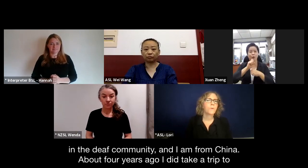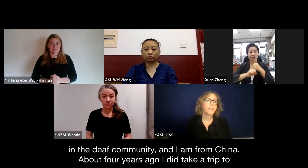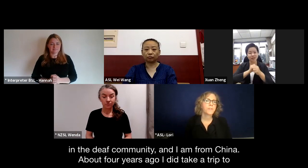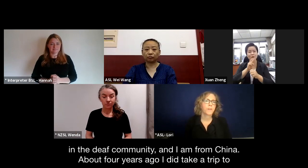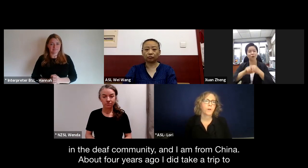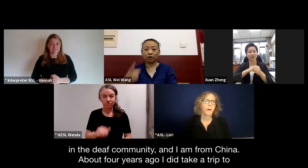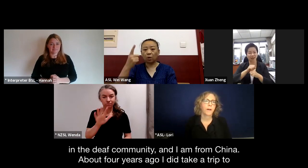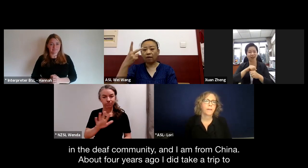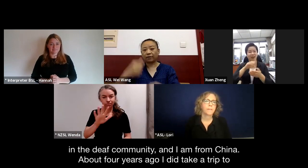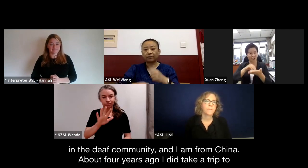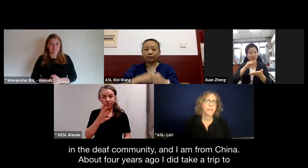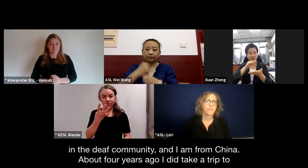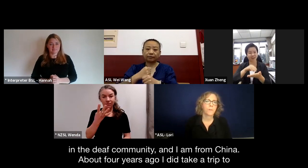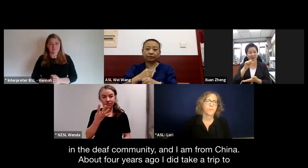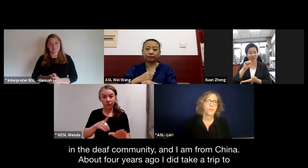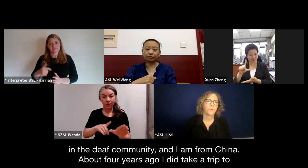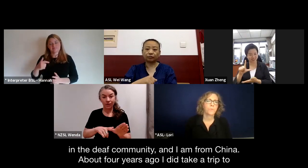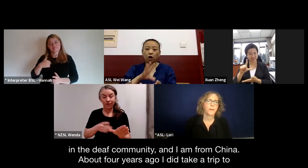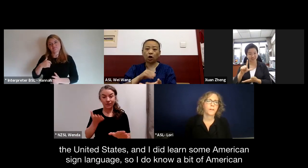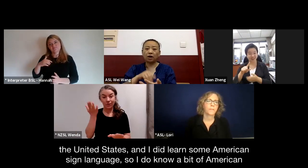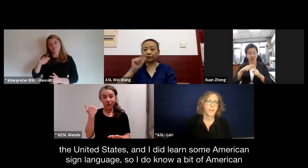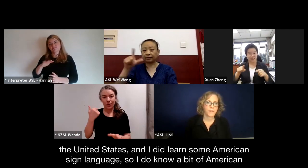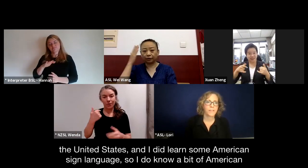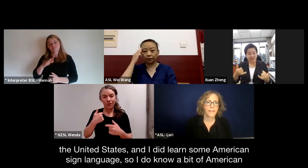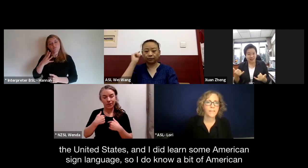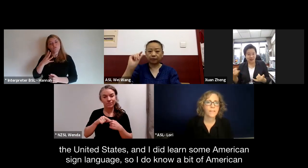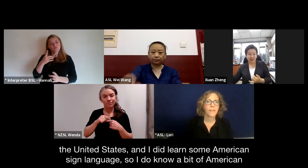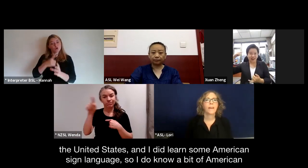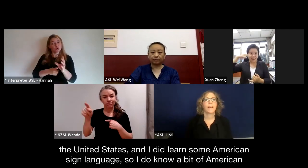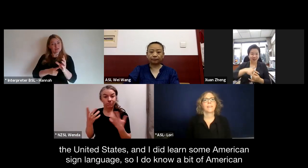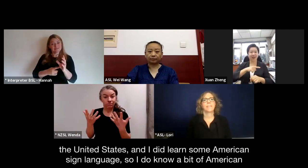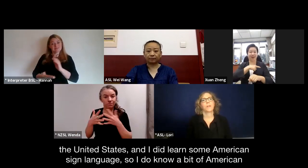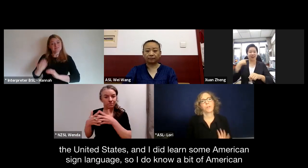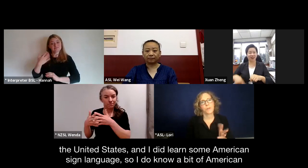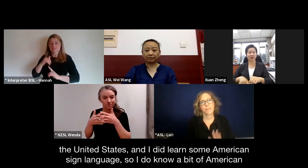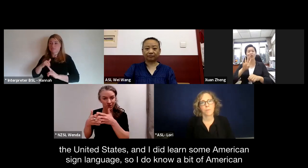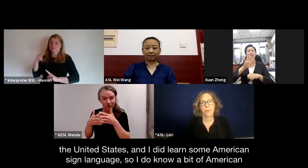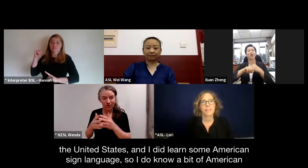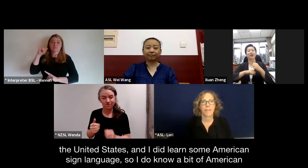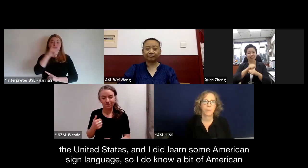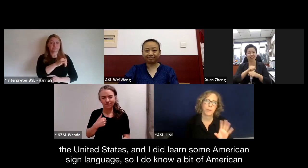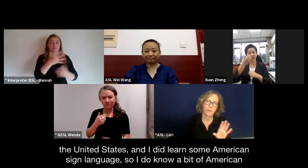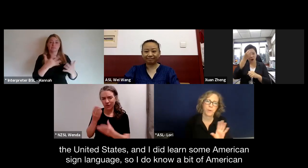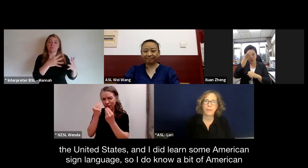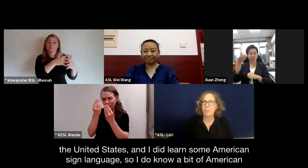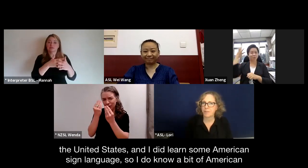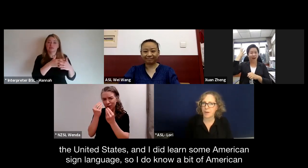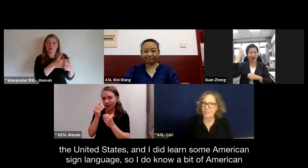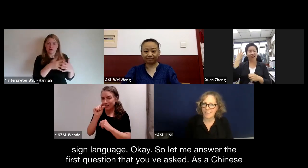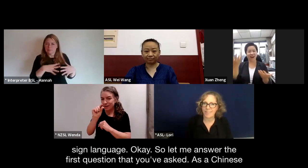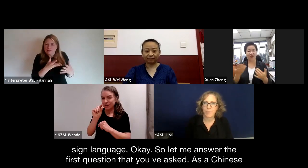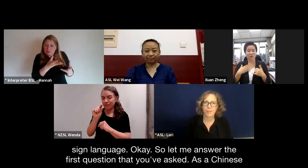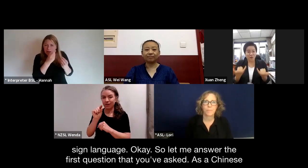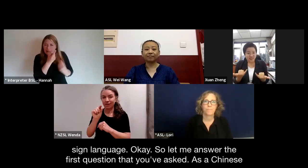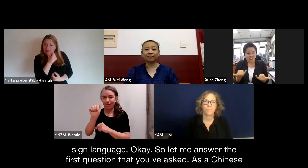About four years ago, I did take a trip to the United States. And I did learn some American Sign language. So I do know a little bit of